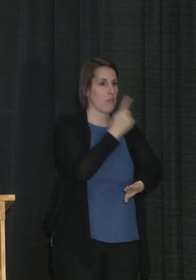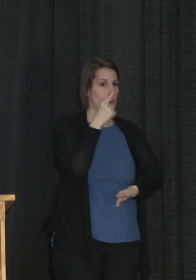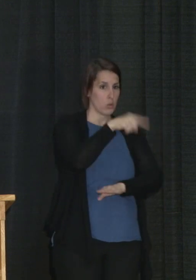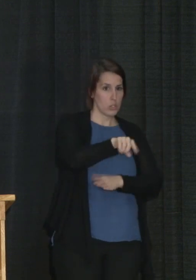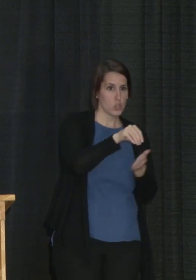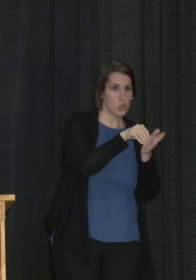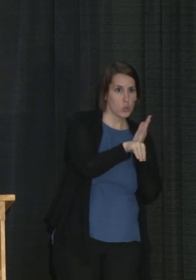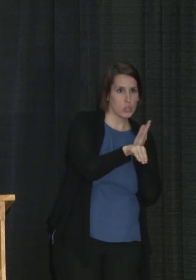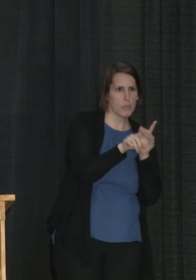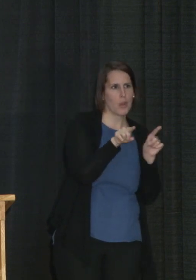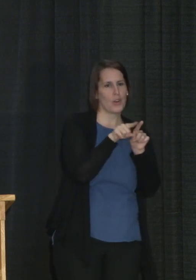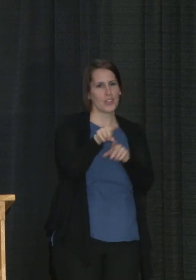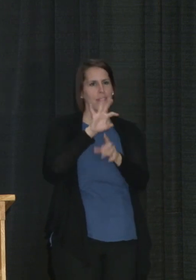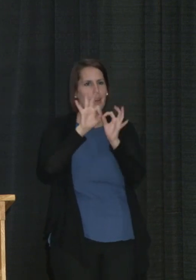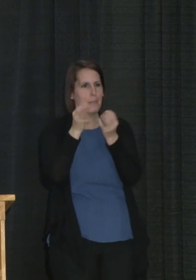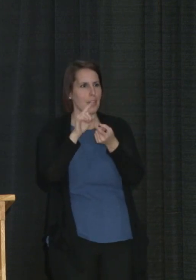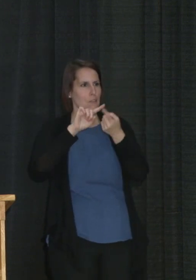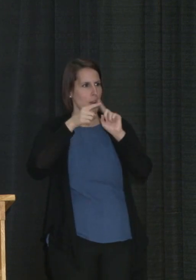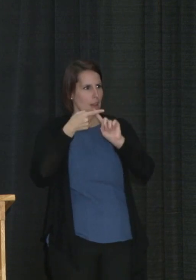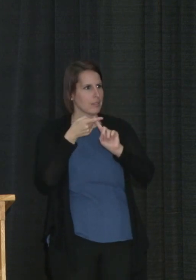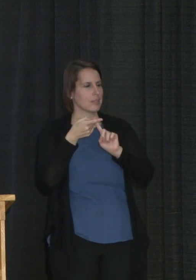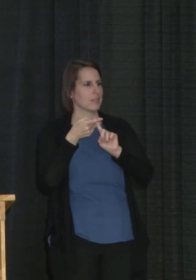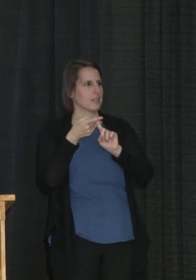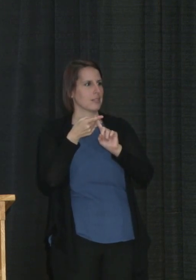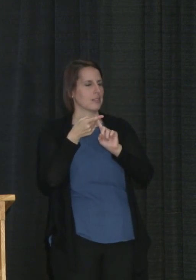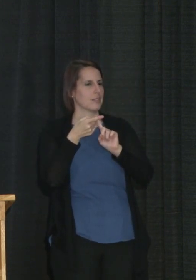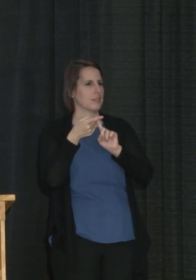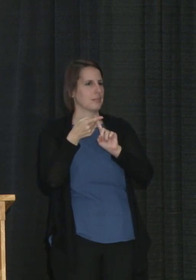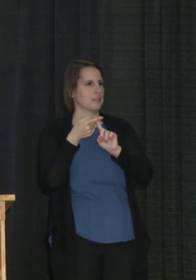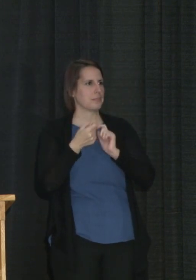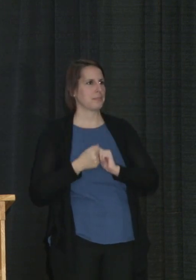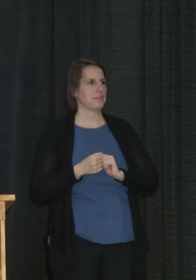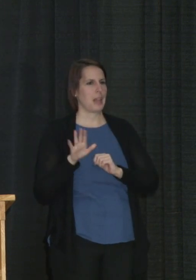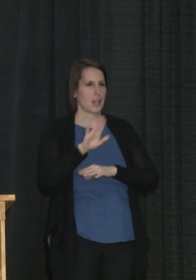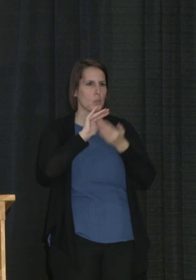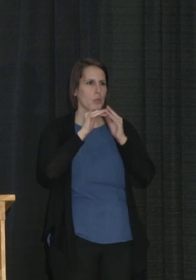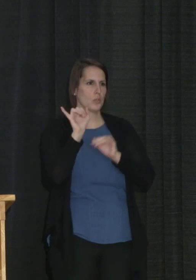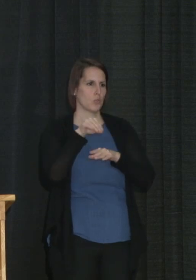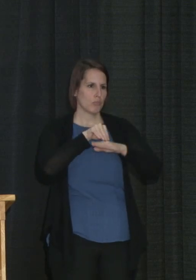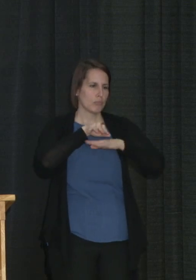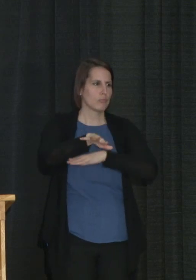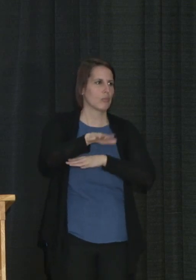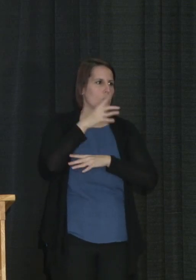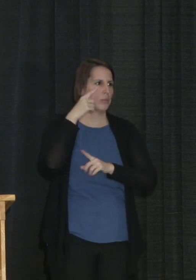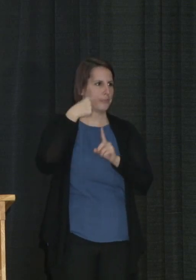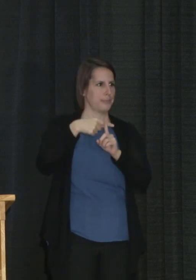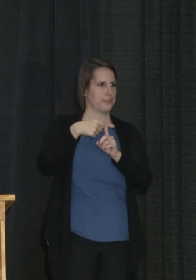but for those closest to them, their families, friends, and their communities.